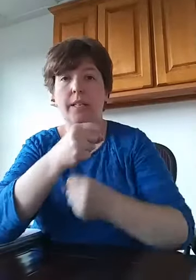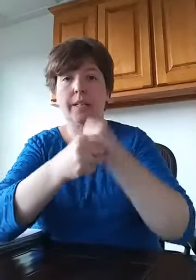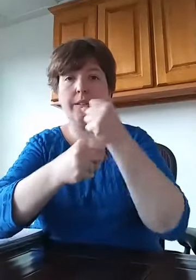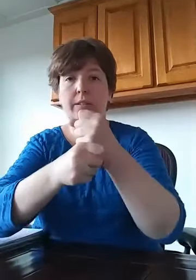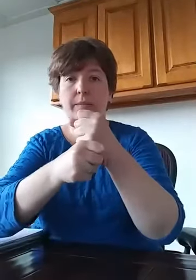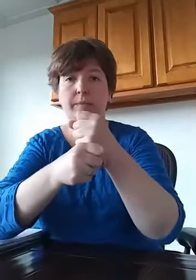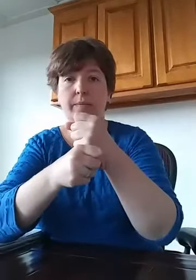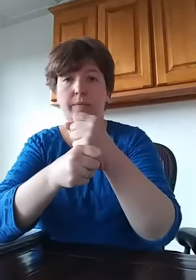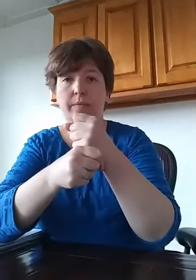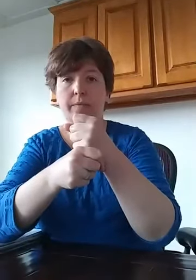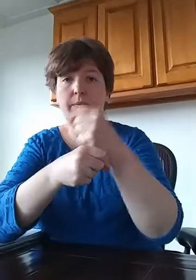year.